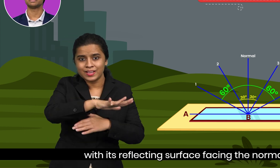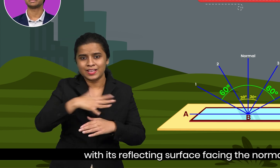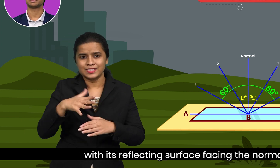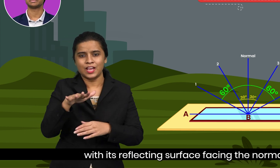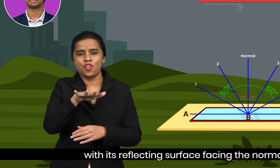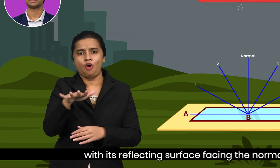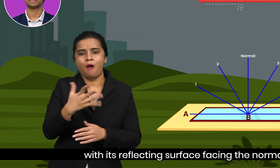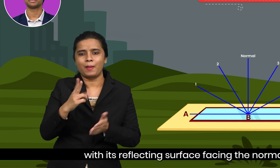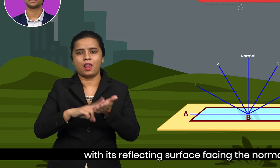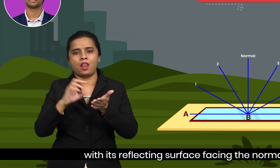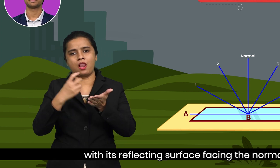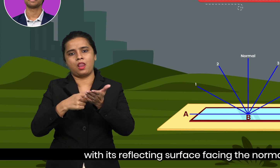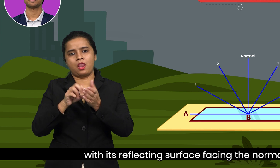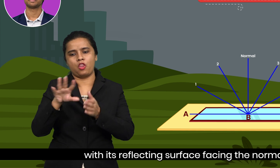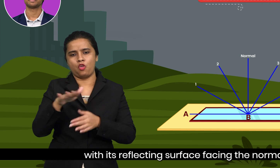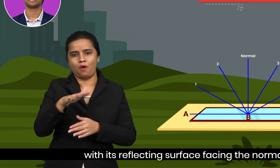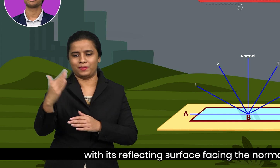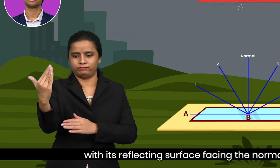normal.